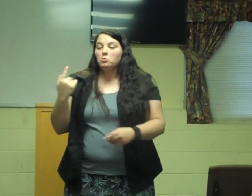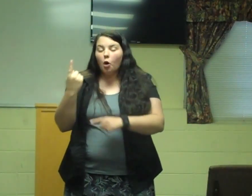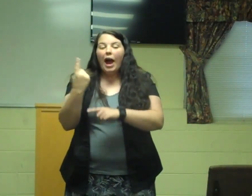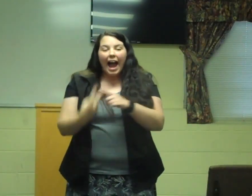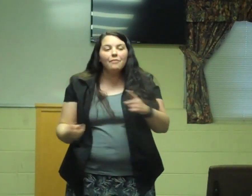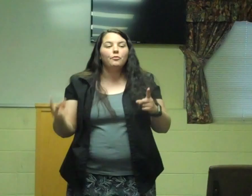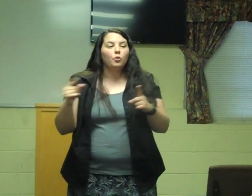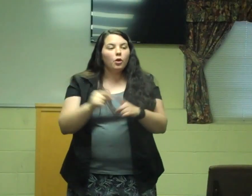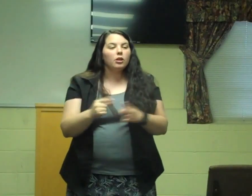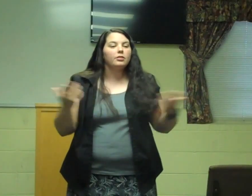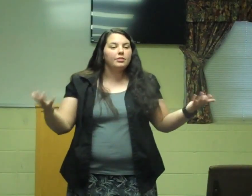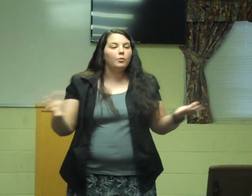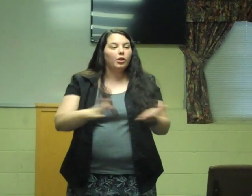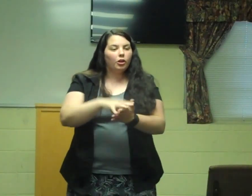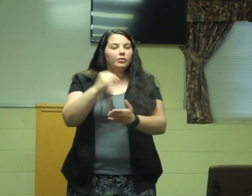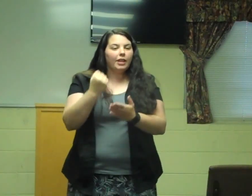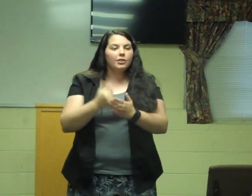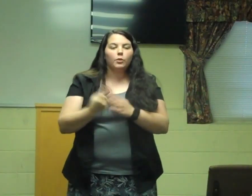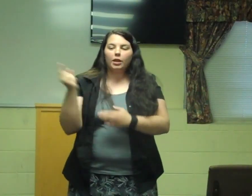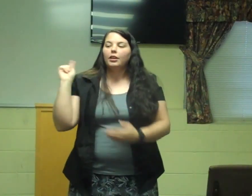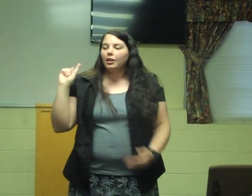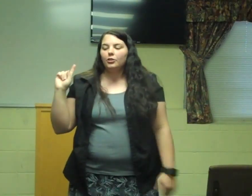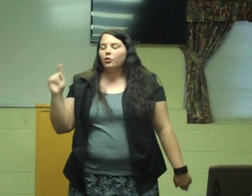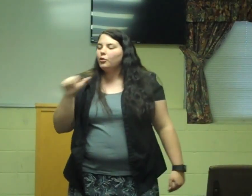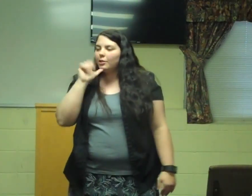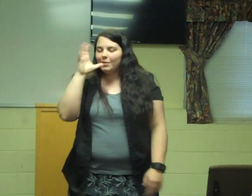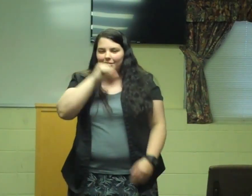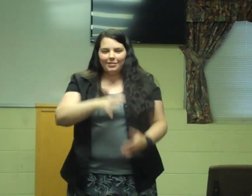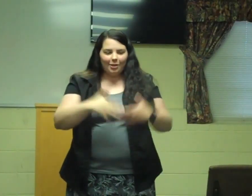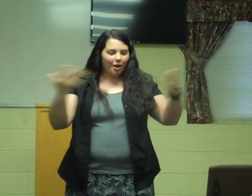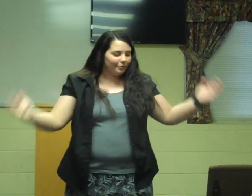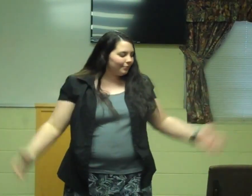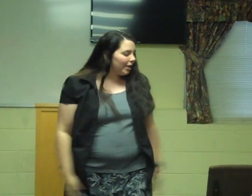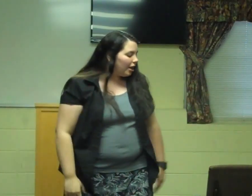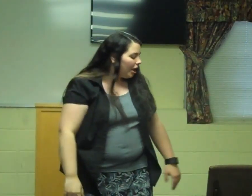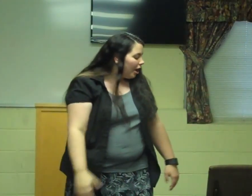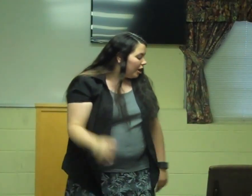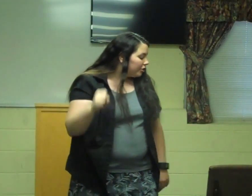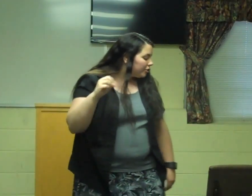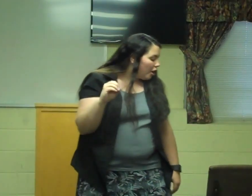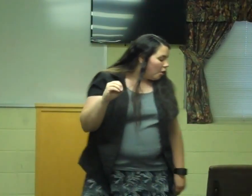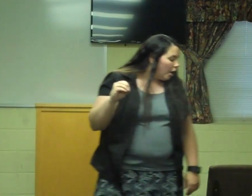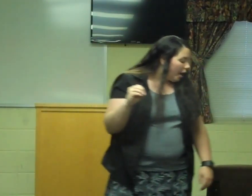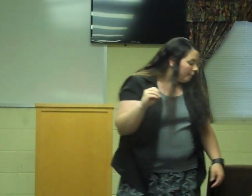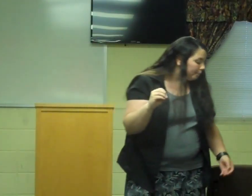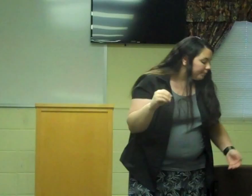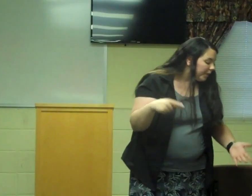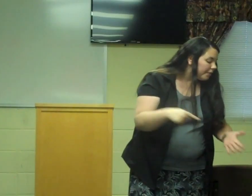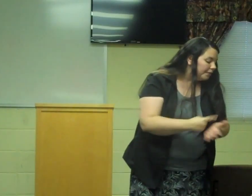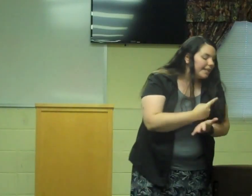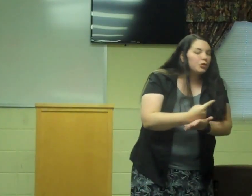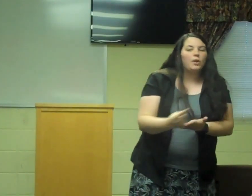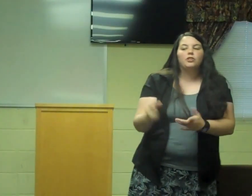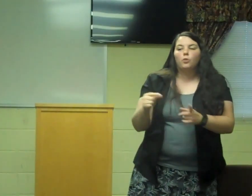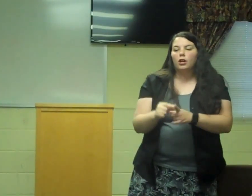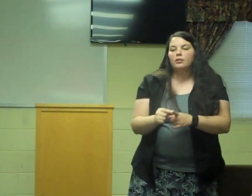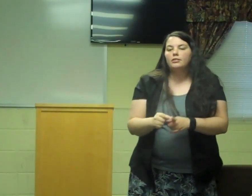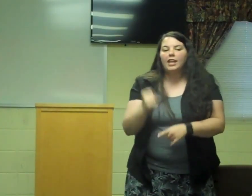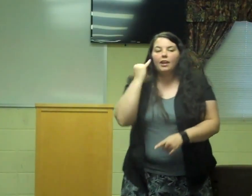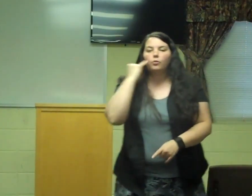know half of the words that we learned last week. So you didn't miss a lot. So, this week's words, if